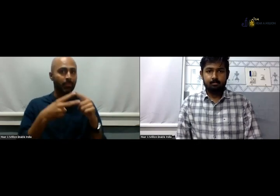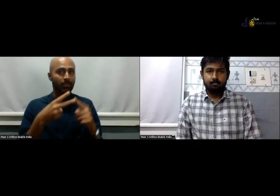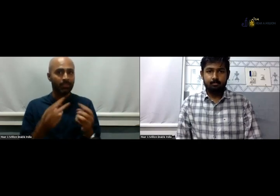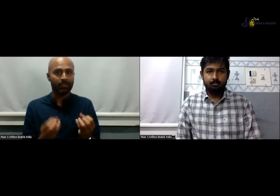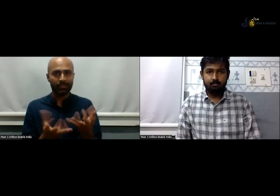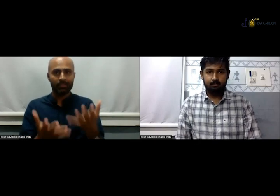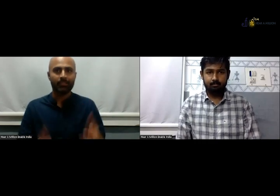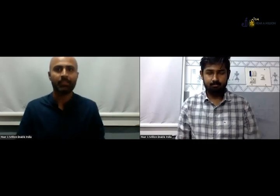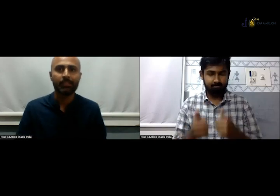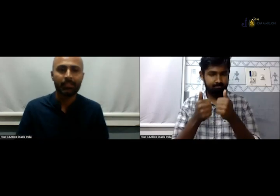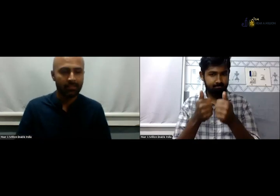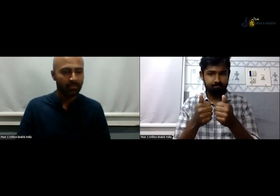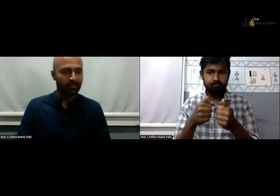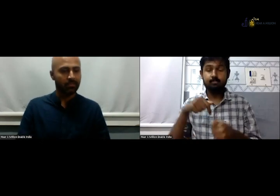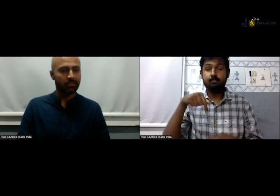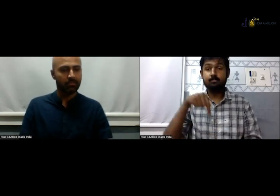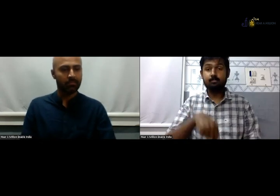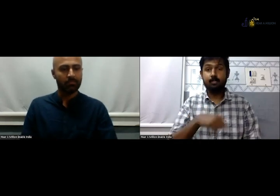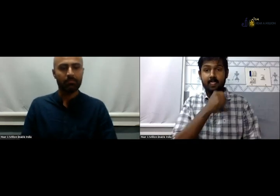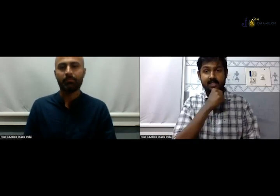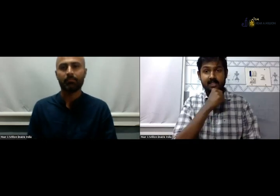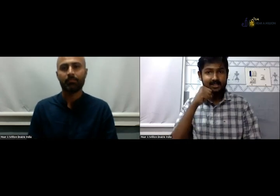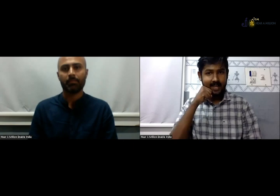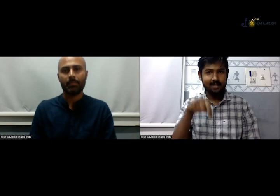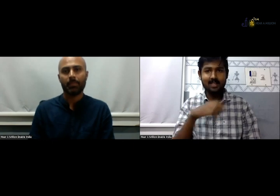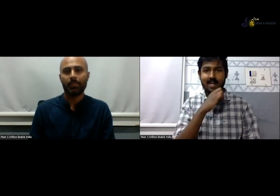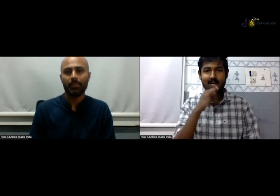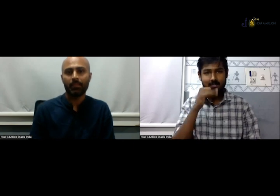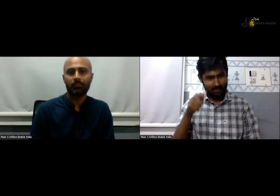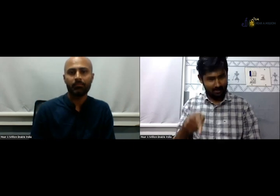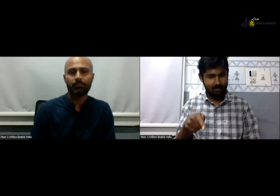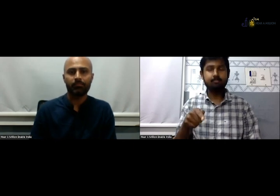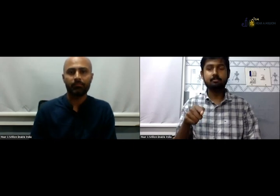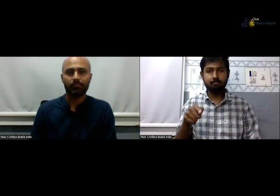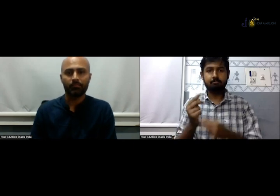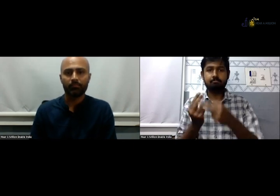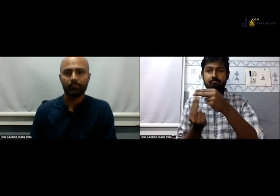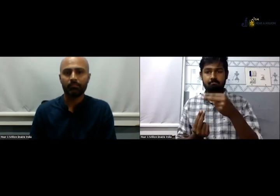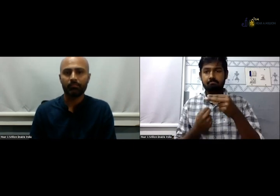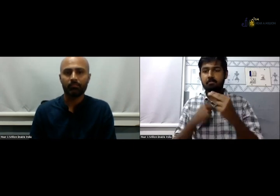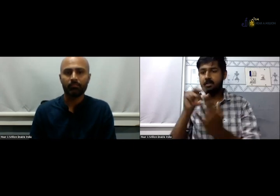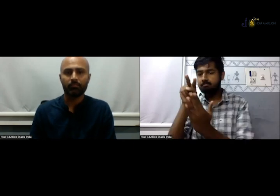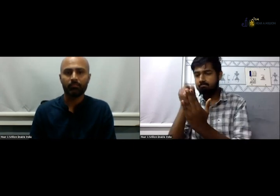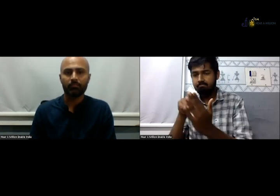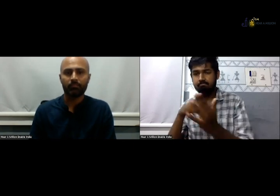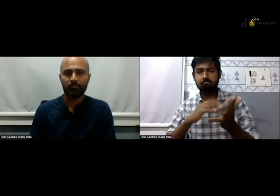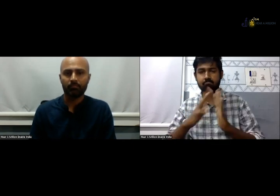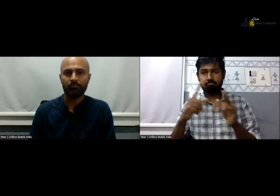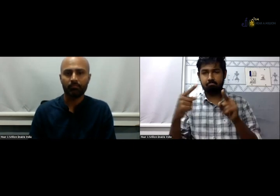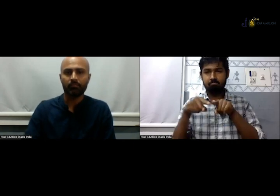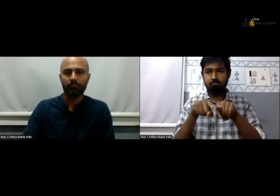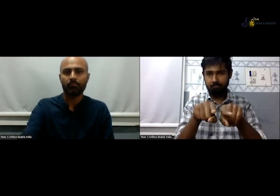They have given their message to Deepak, and then Deepak will continue this.